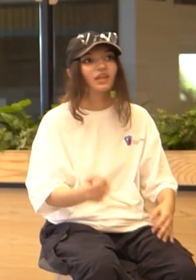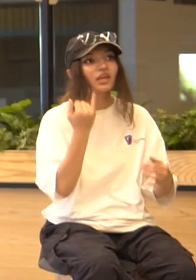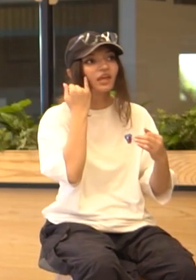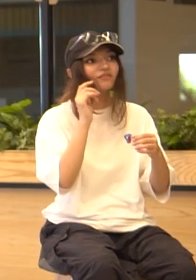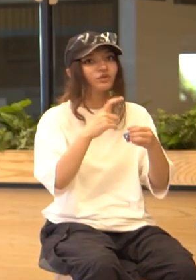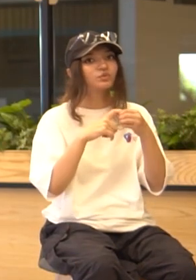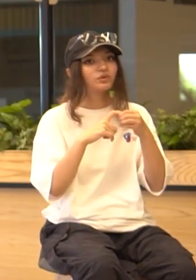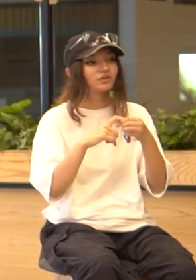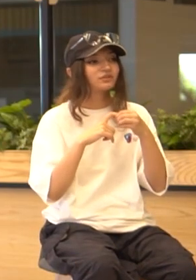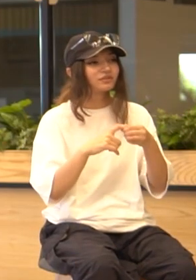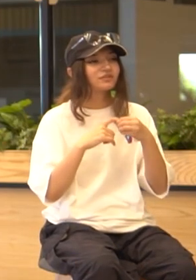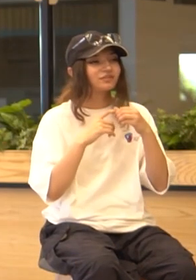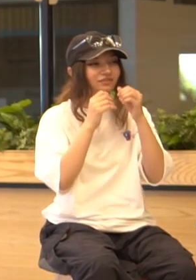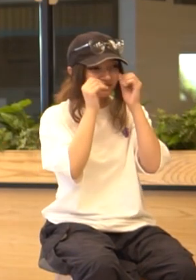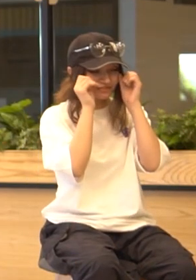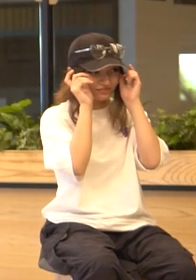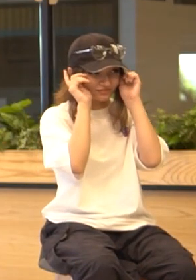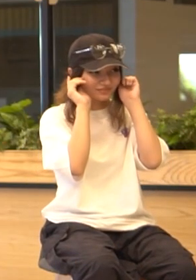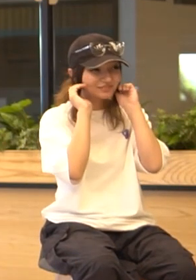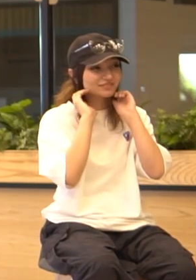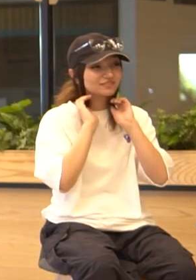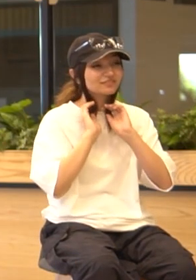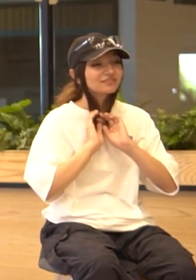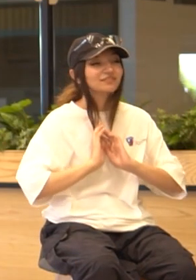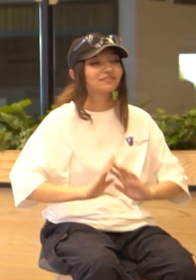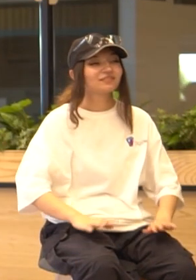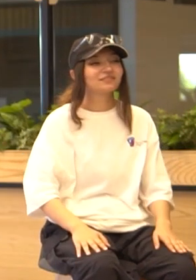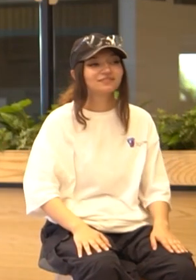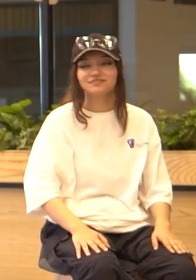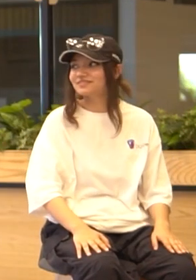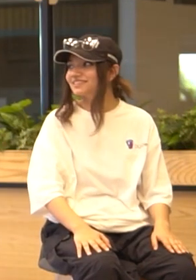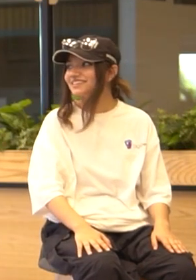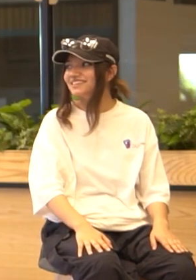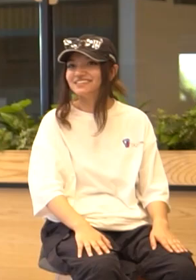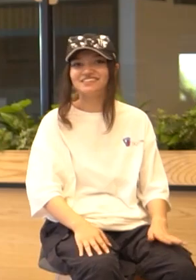We can take questions. For God's sake, show something.